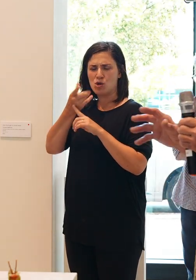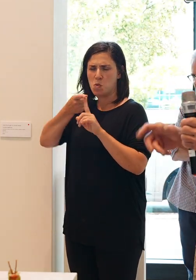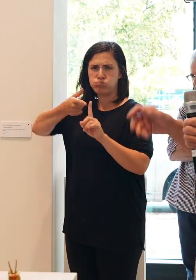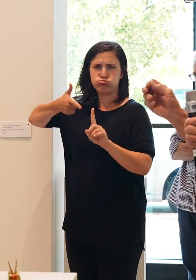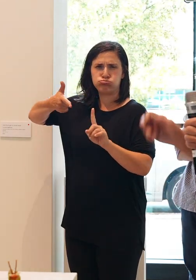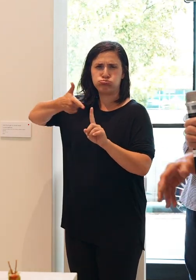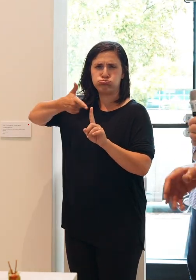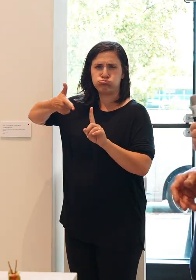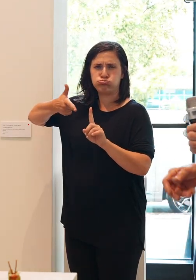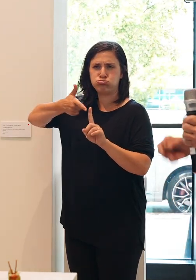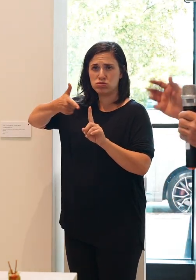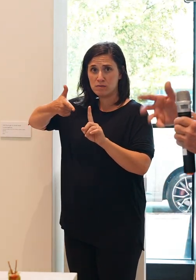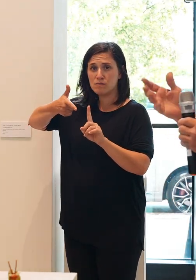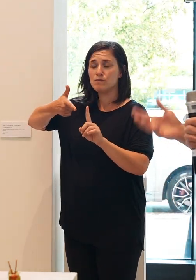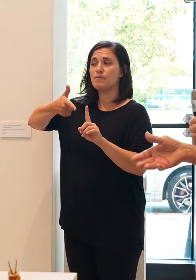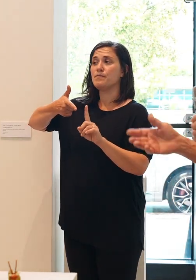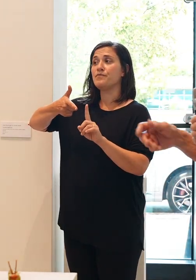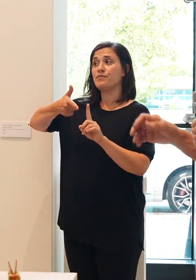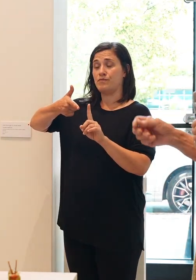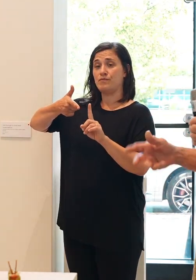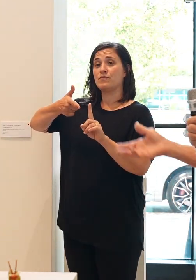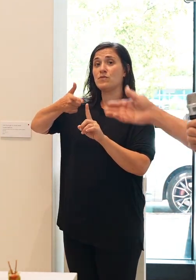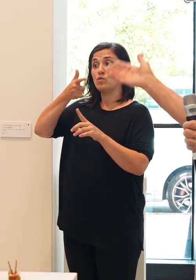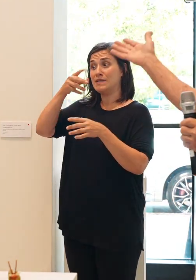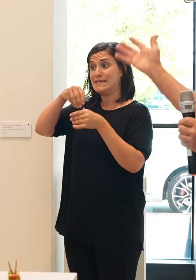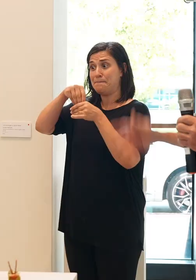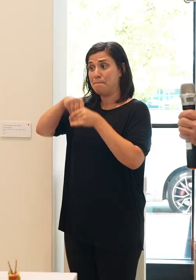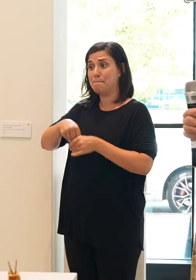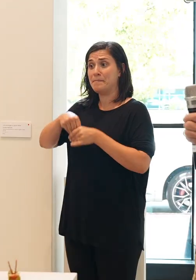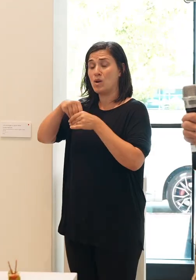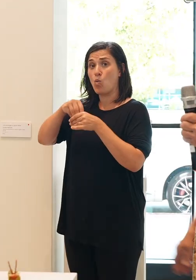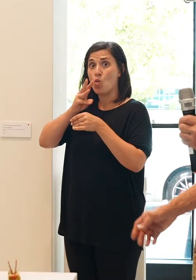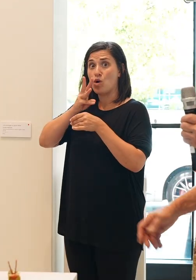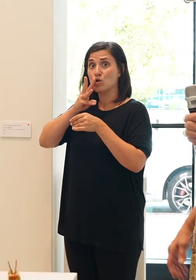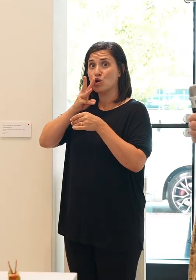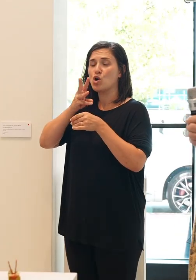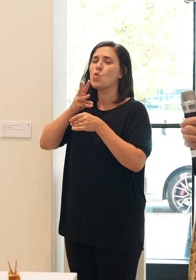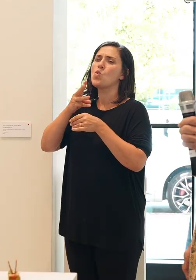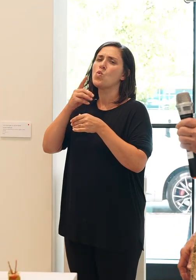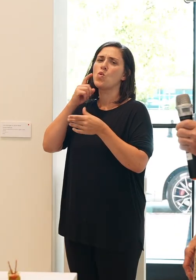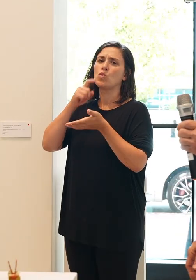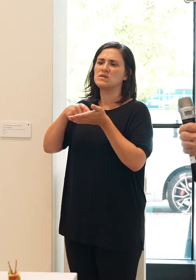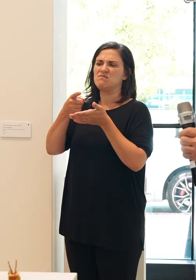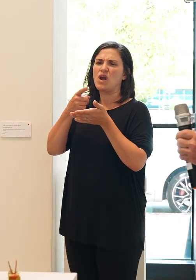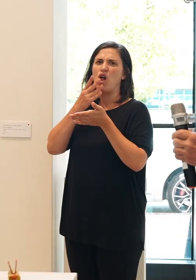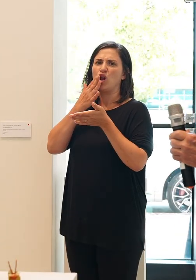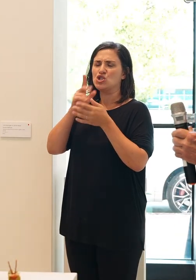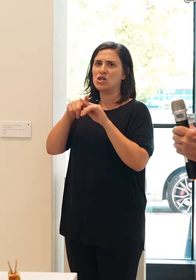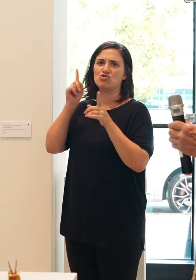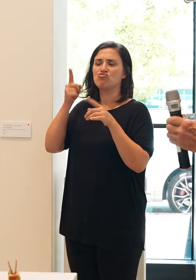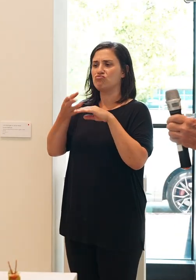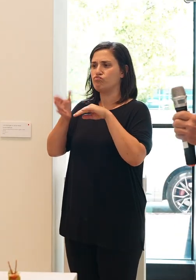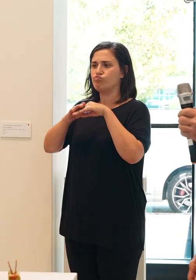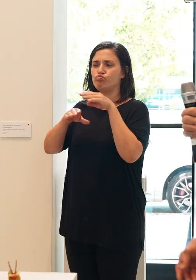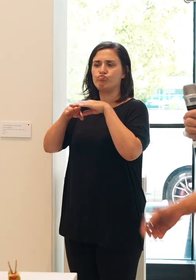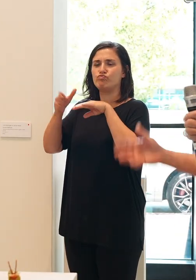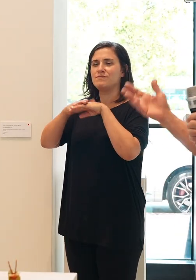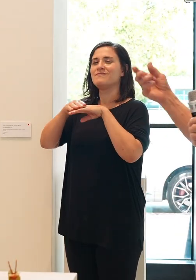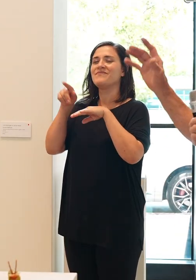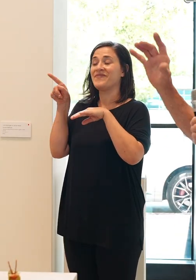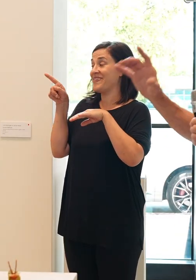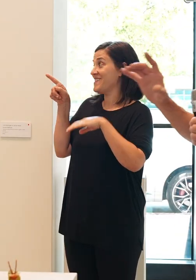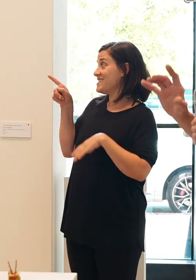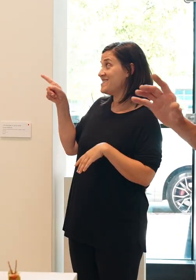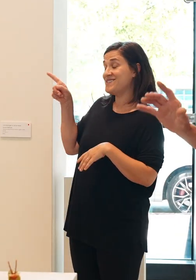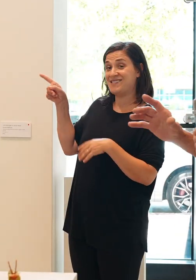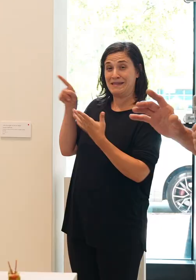or amount or quenching it in water, you get different colors on copper. So that was about the 5th, 6th